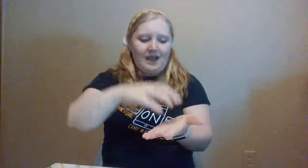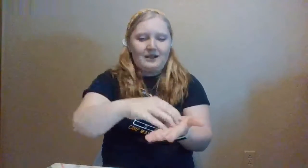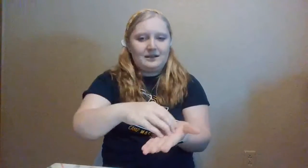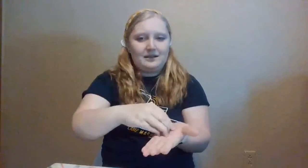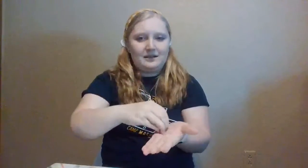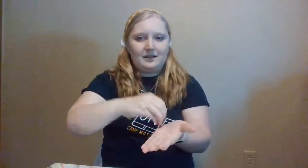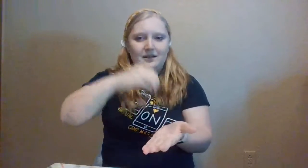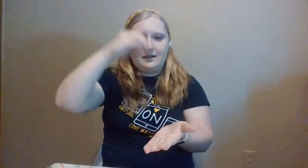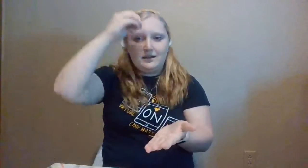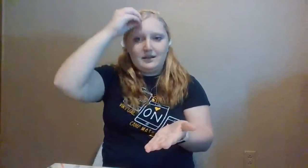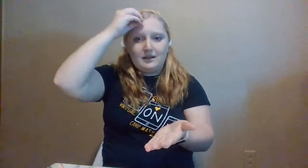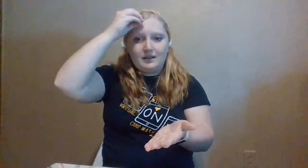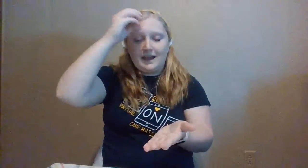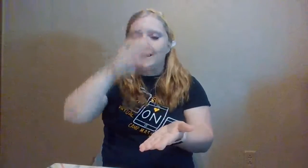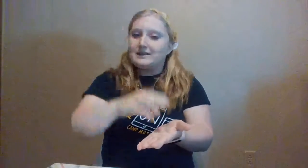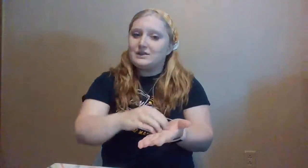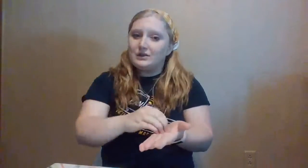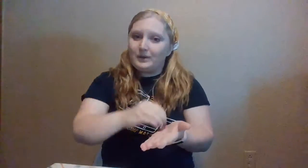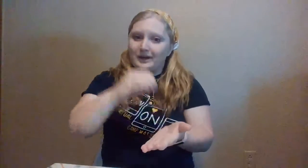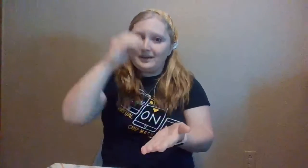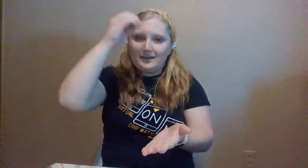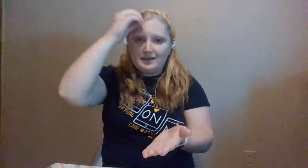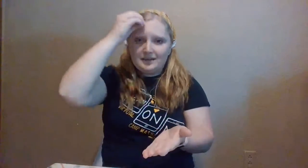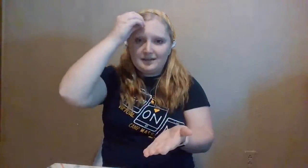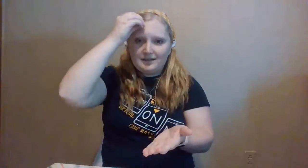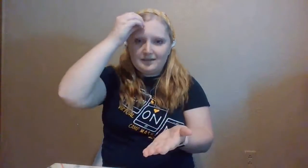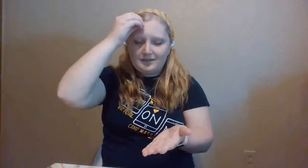head like a student.